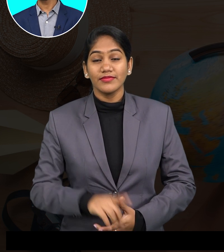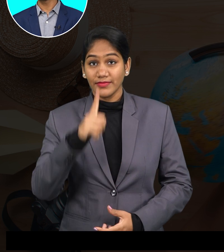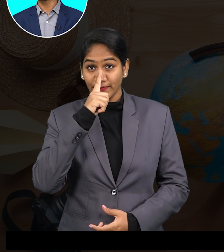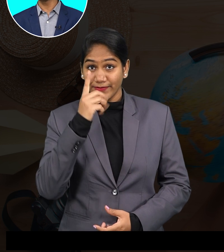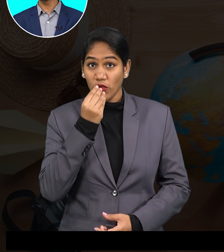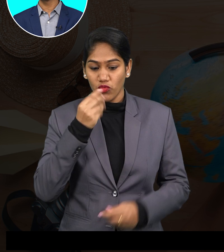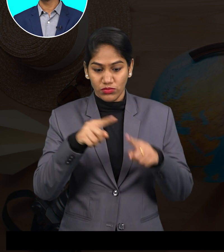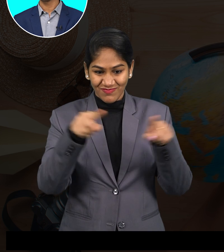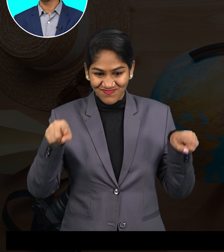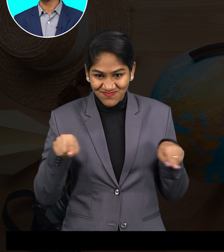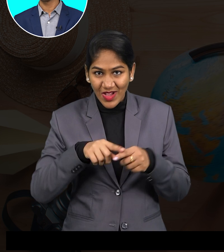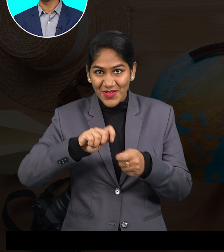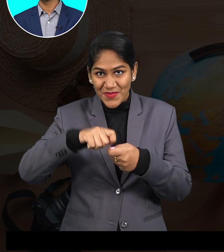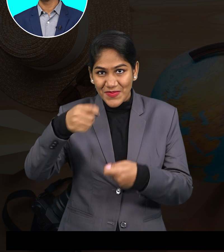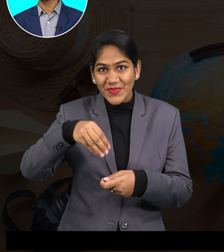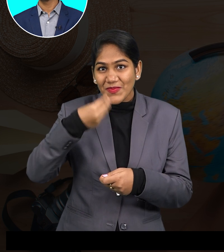lunch boxes,